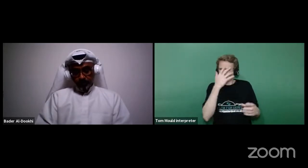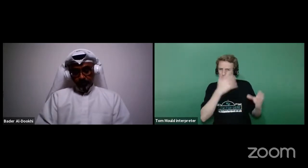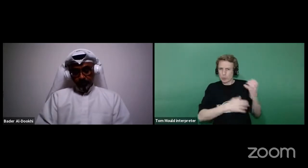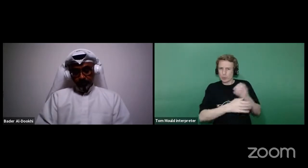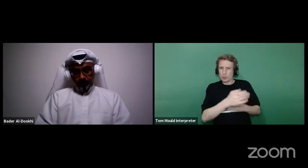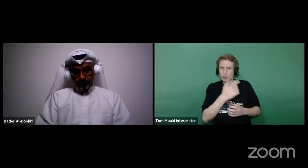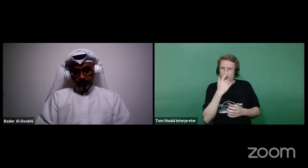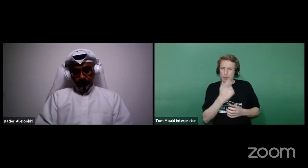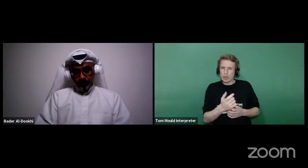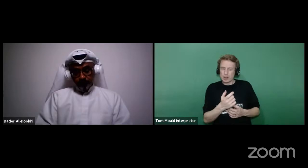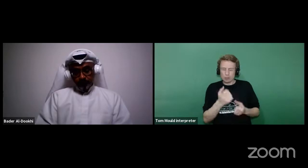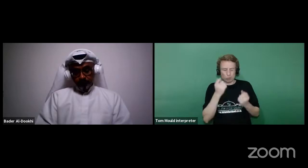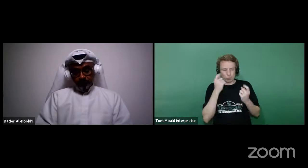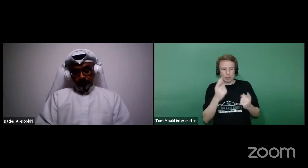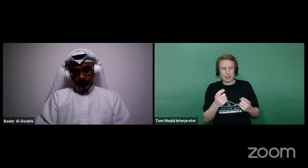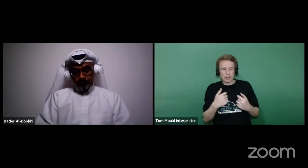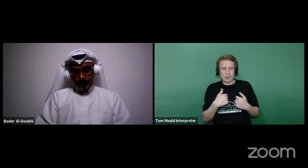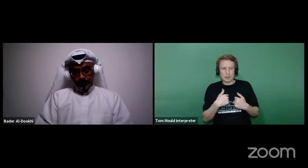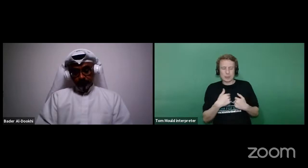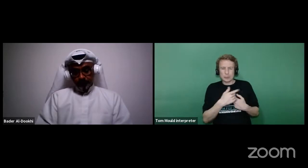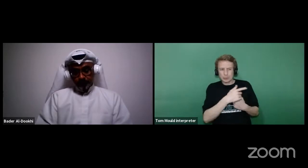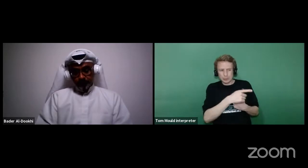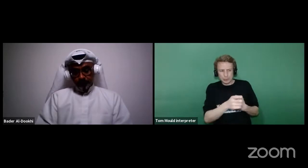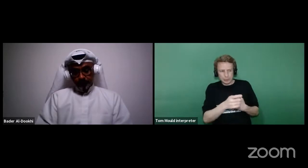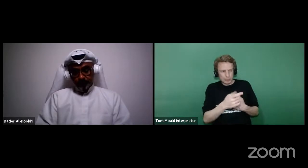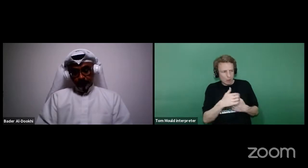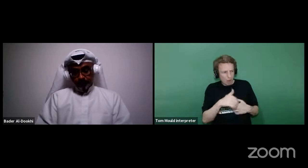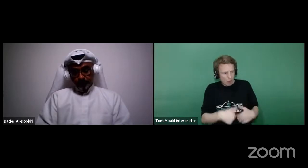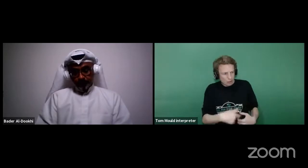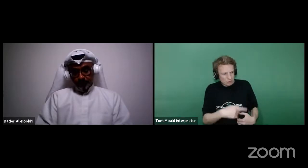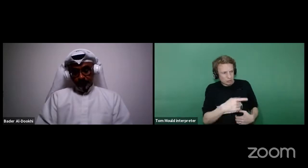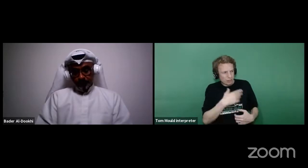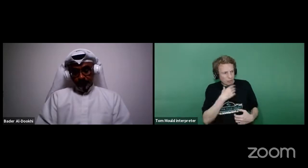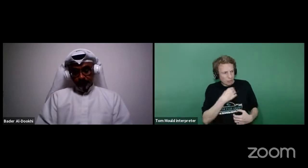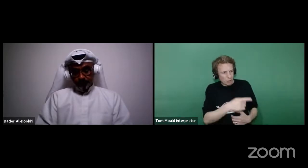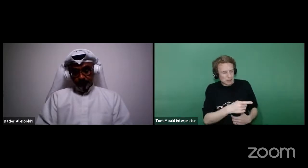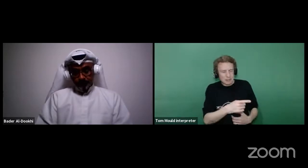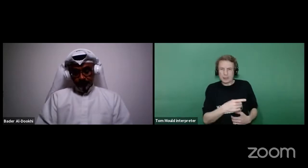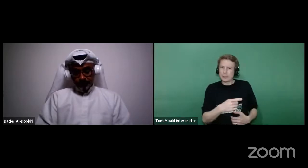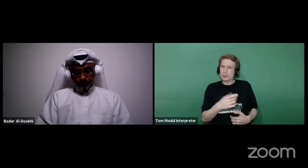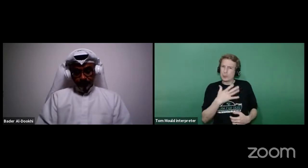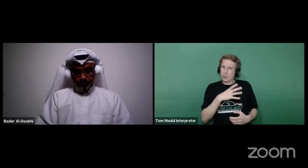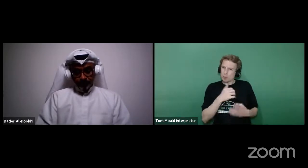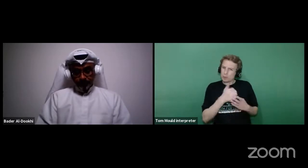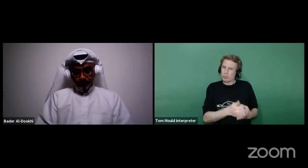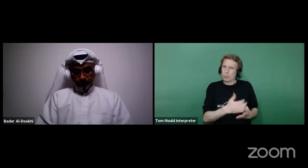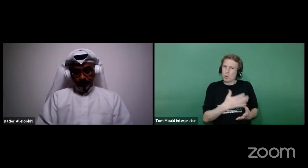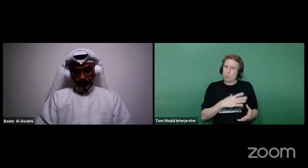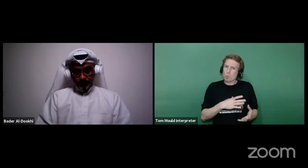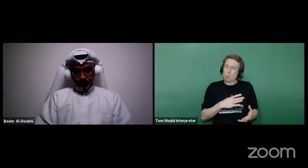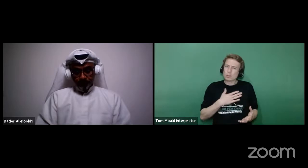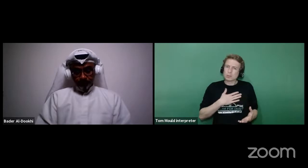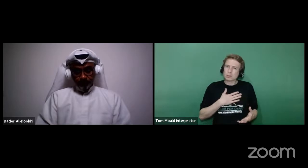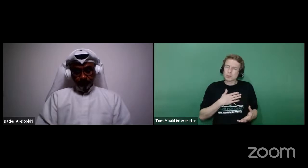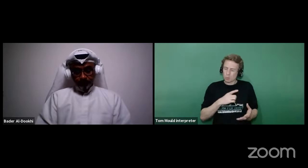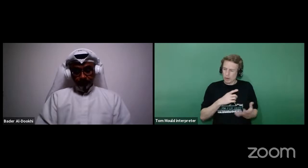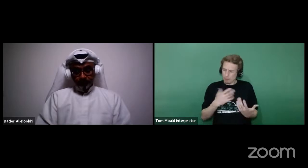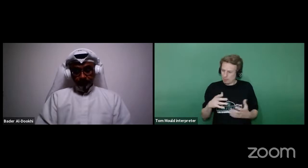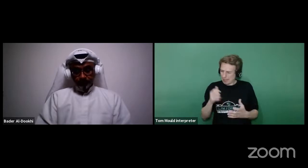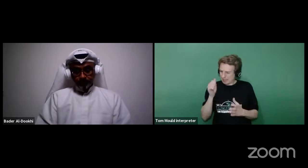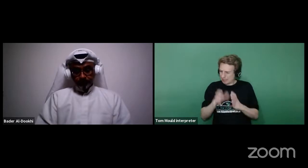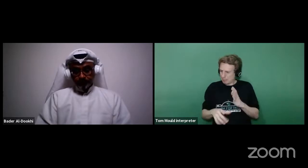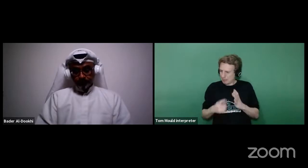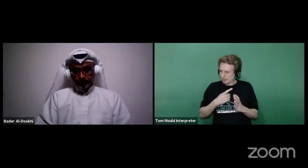support others who are feeling hunger and thirst. And they realize and